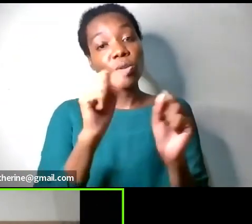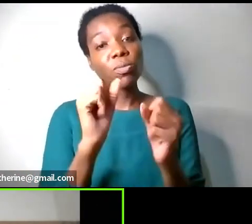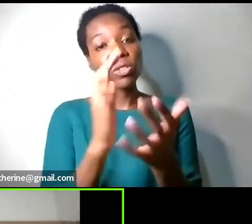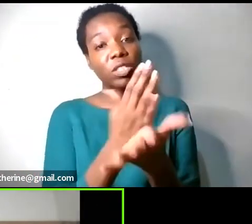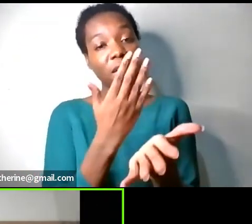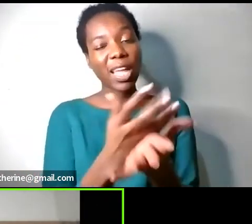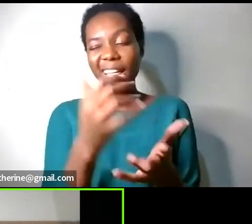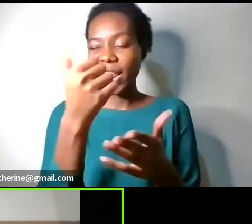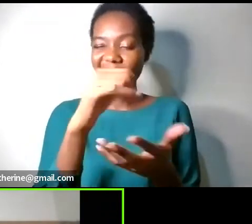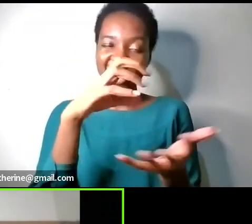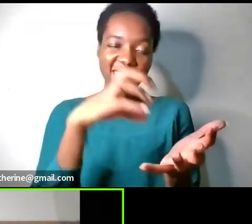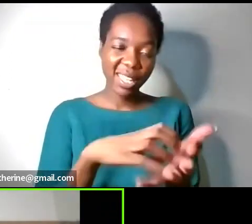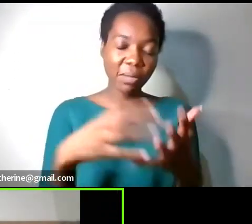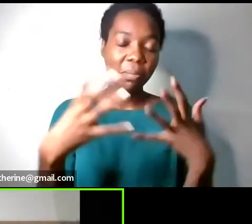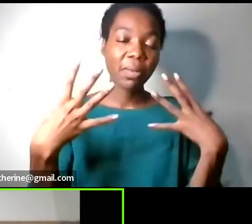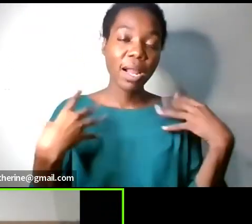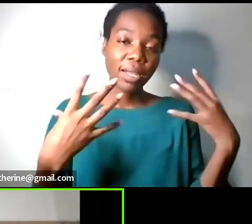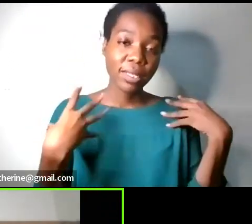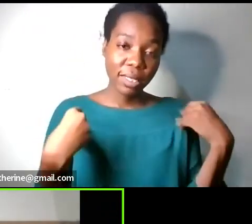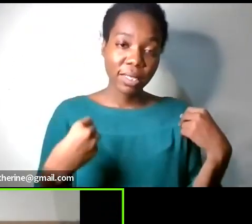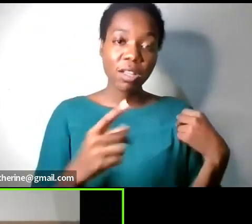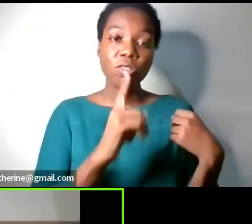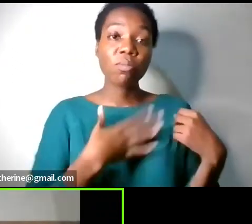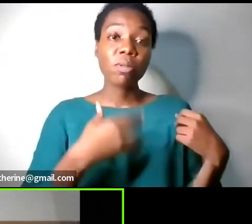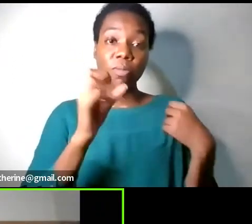malpractice. So I would say that